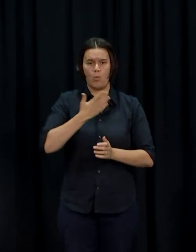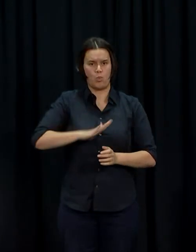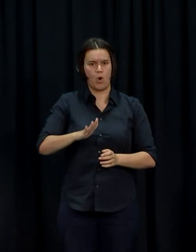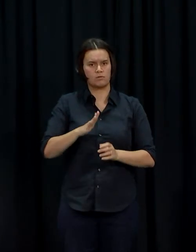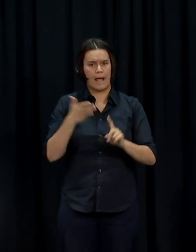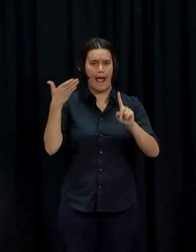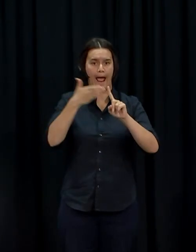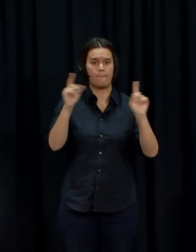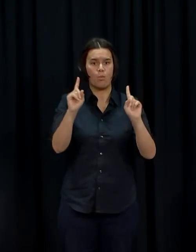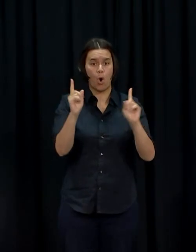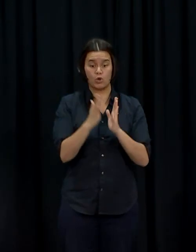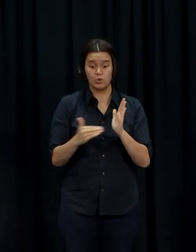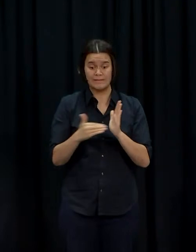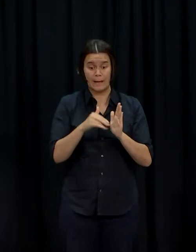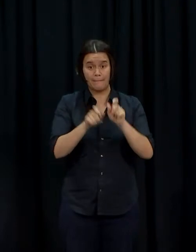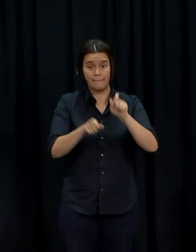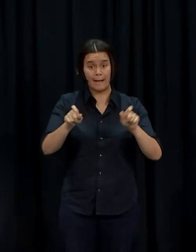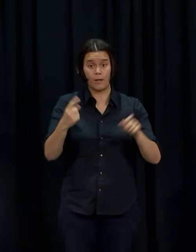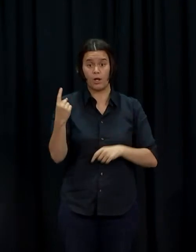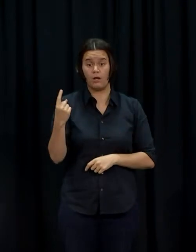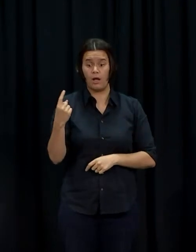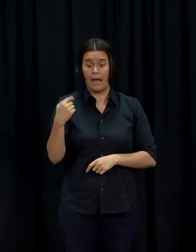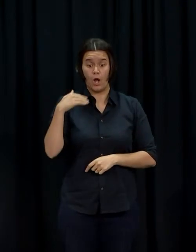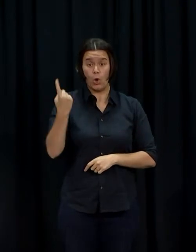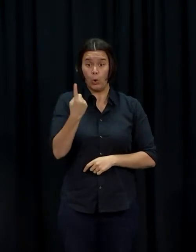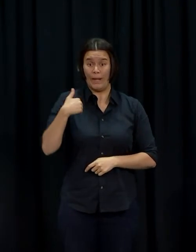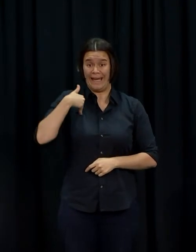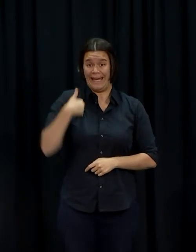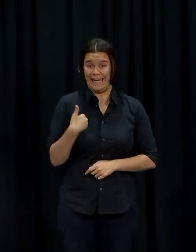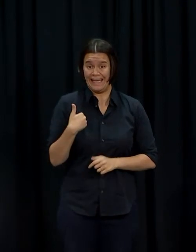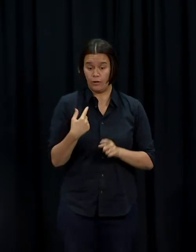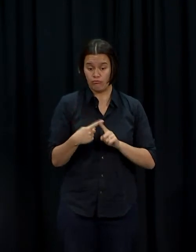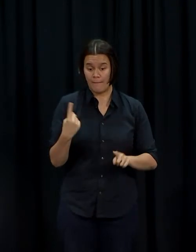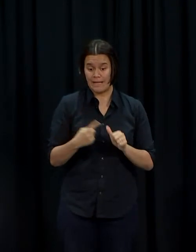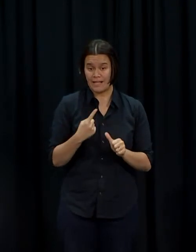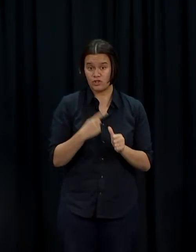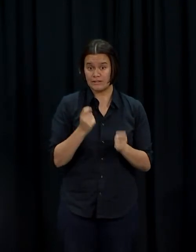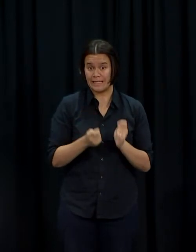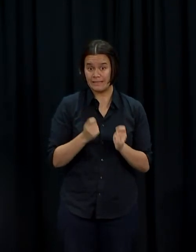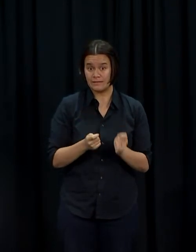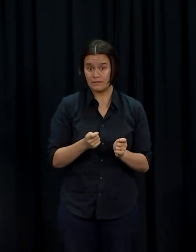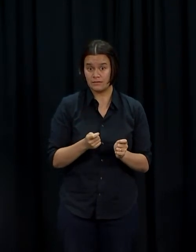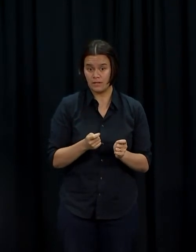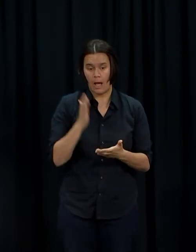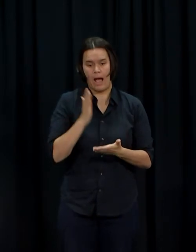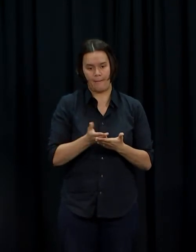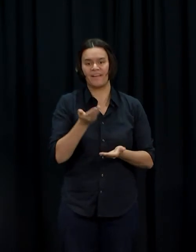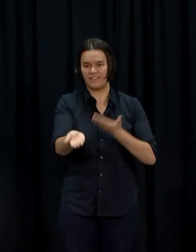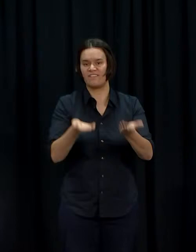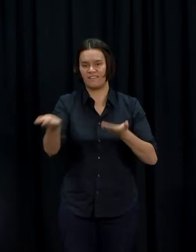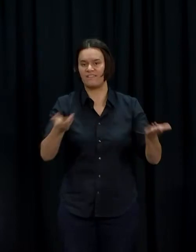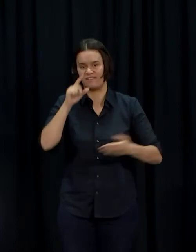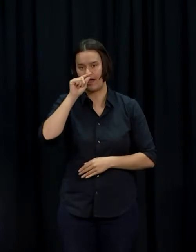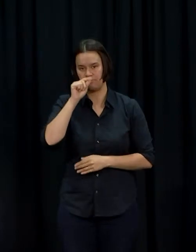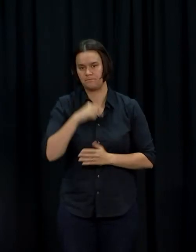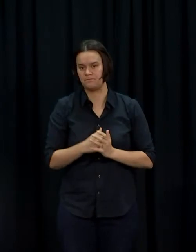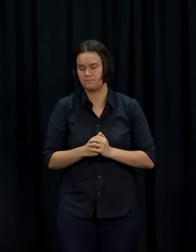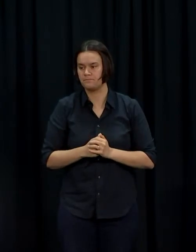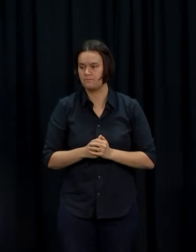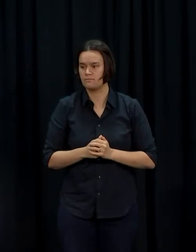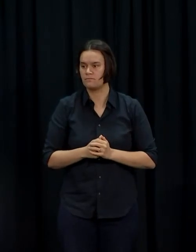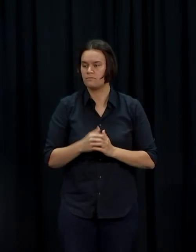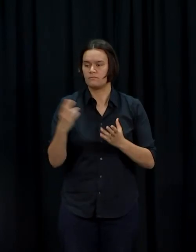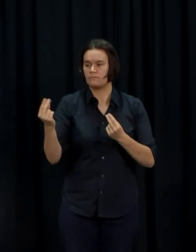antigen tests as much as possible to support not just businesses, but of course the other uses we will have for rapid antigen tests throughout.